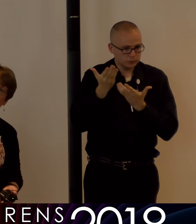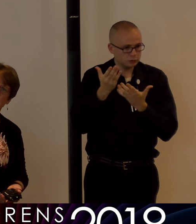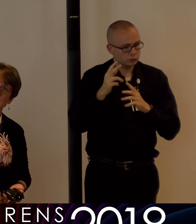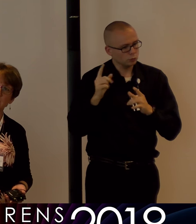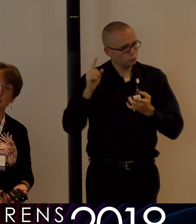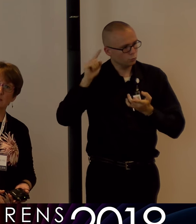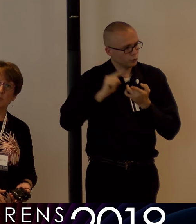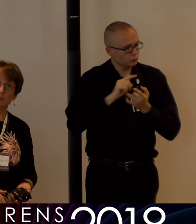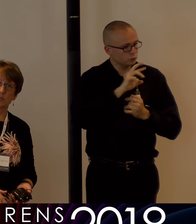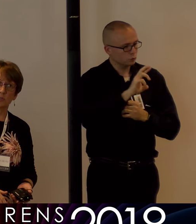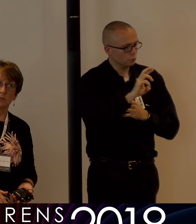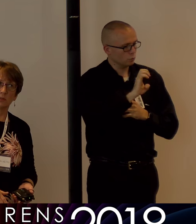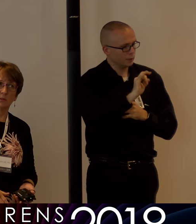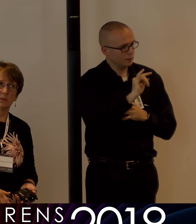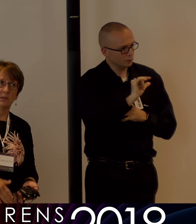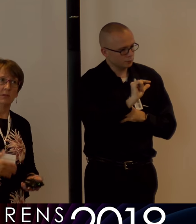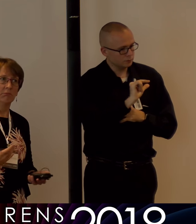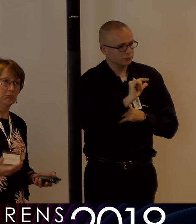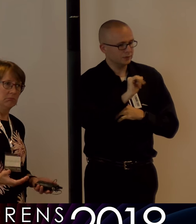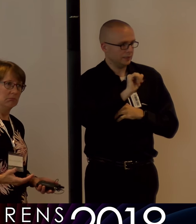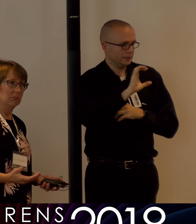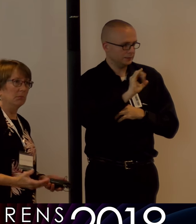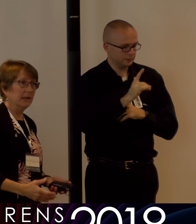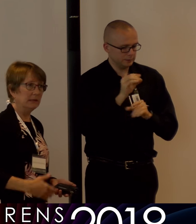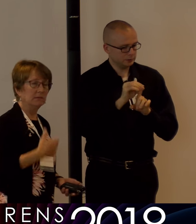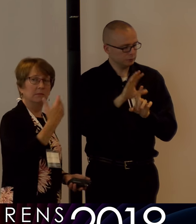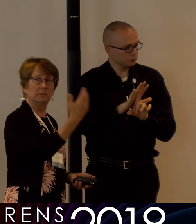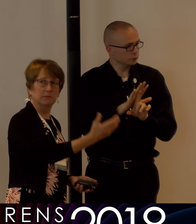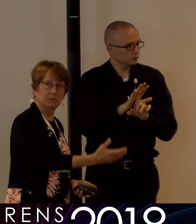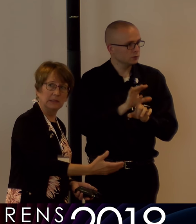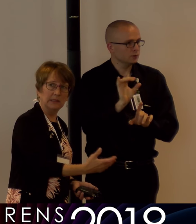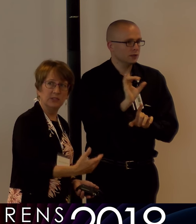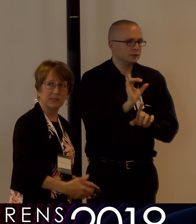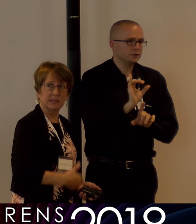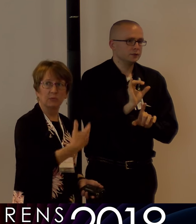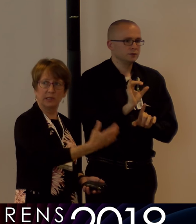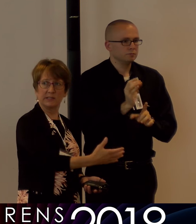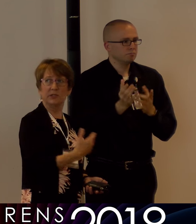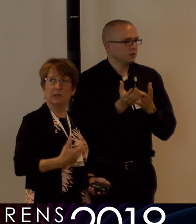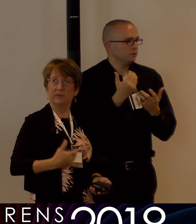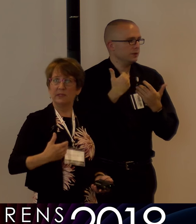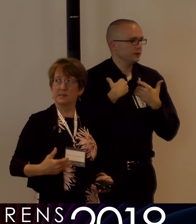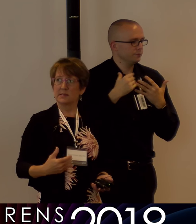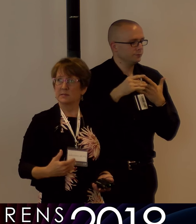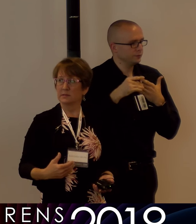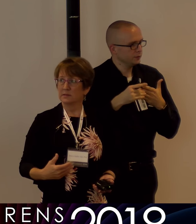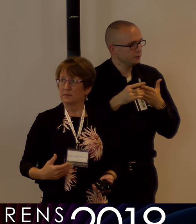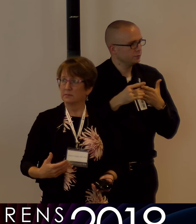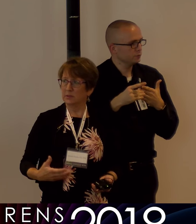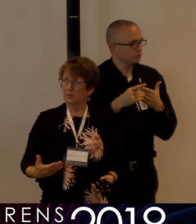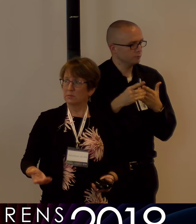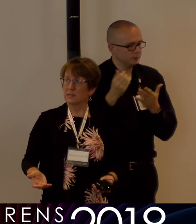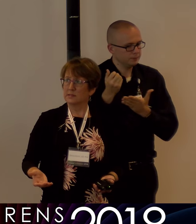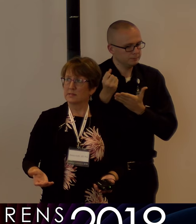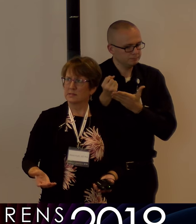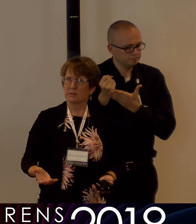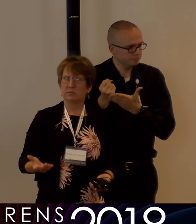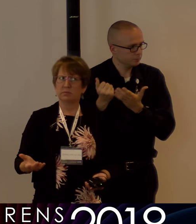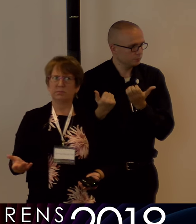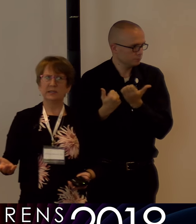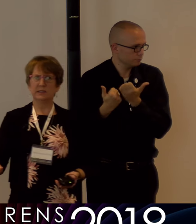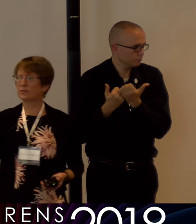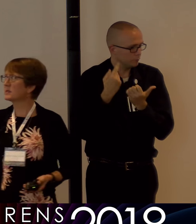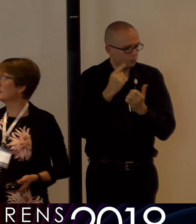reducing retinoic acid exposure might lead to some rescue of these mutant mice.